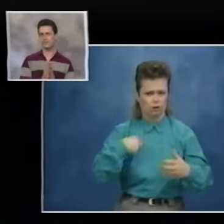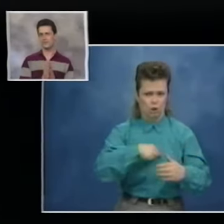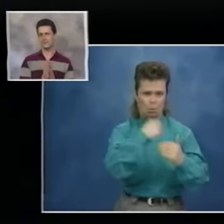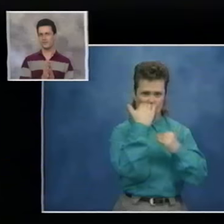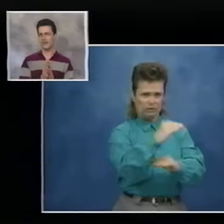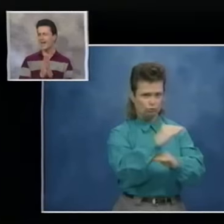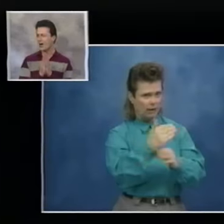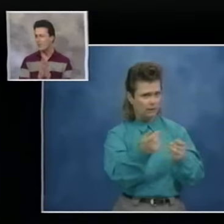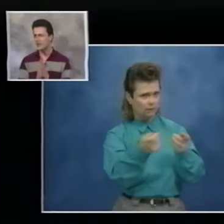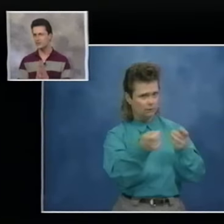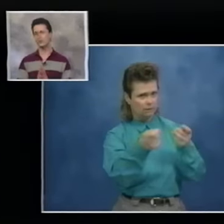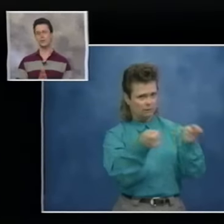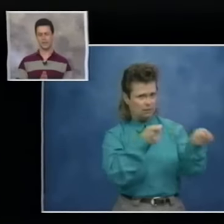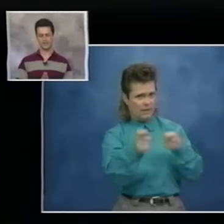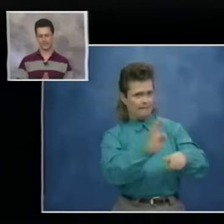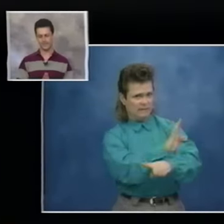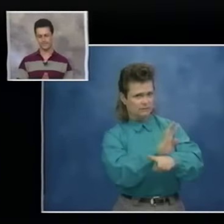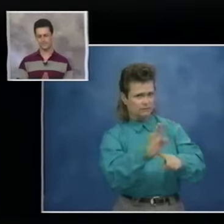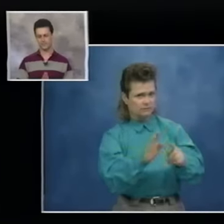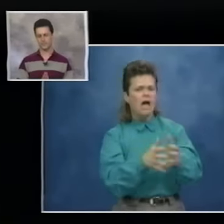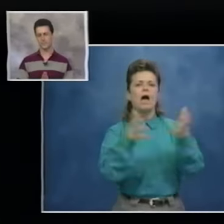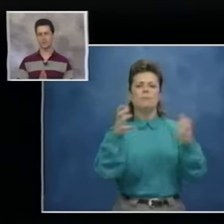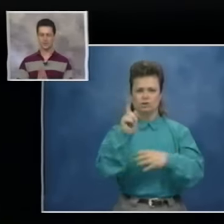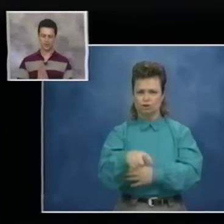restrict business? How much do we regulate?